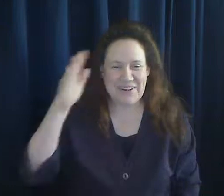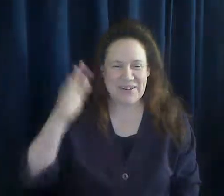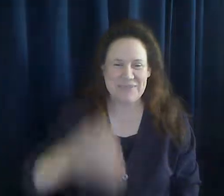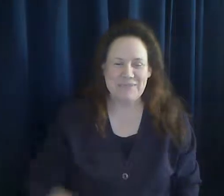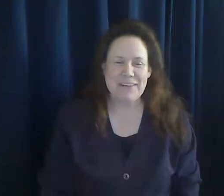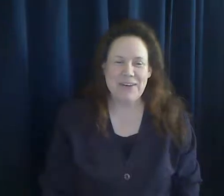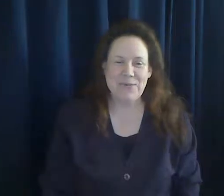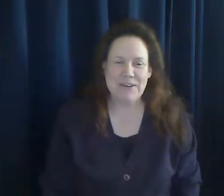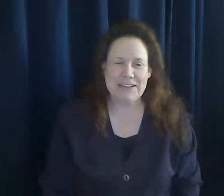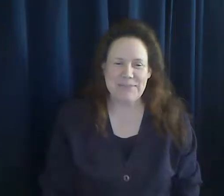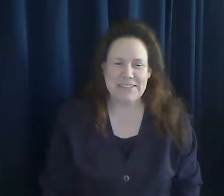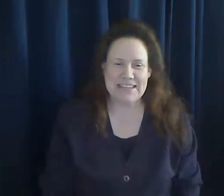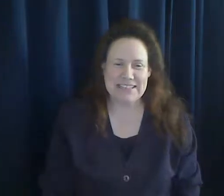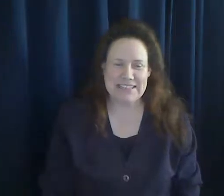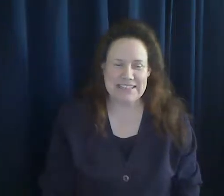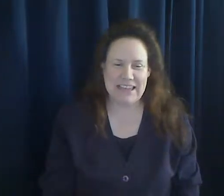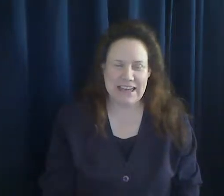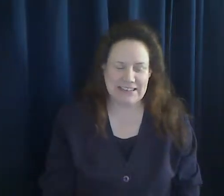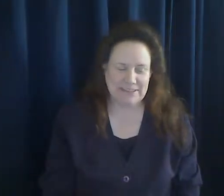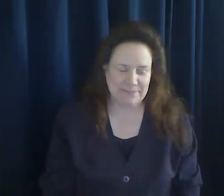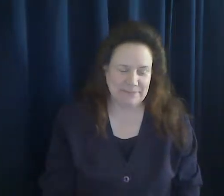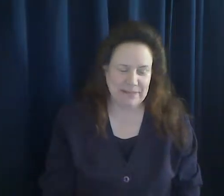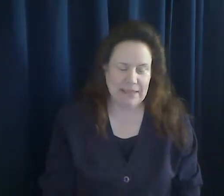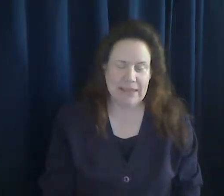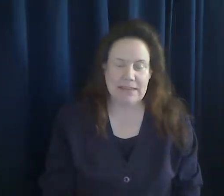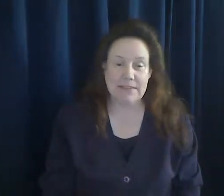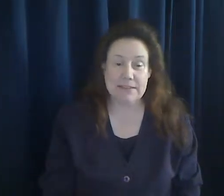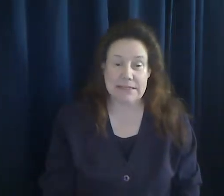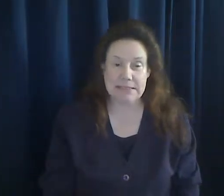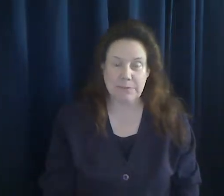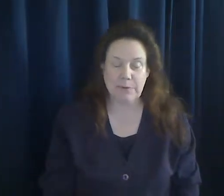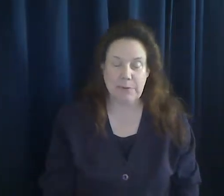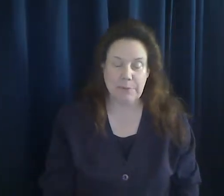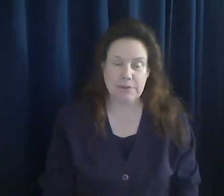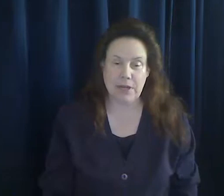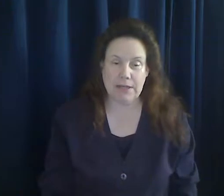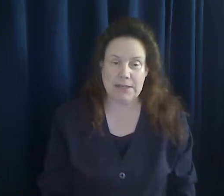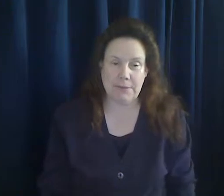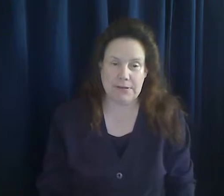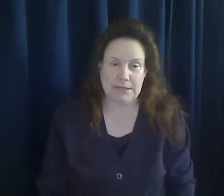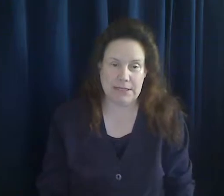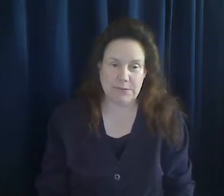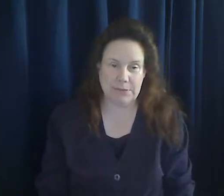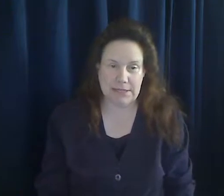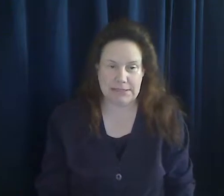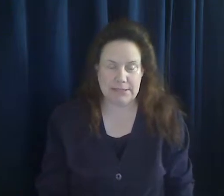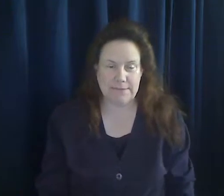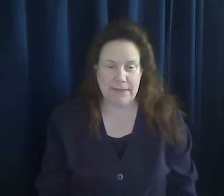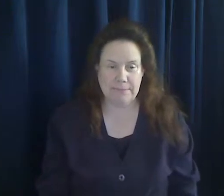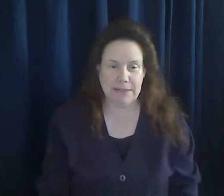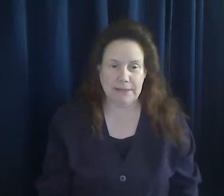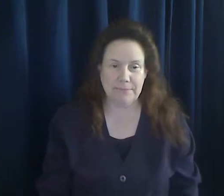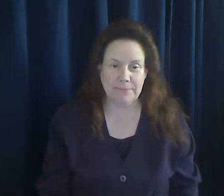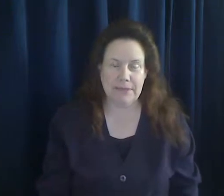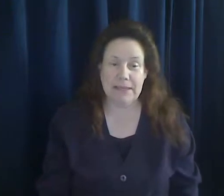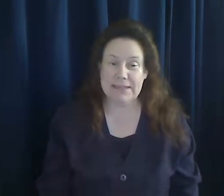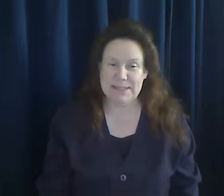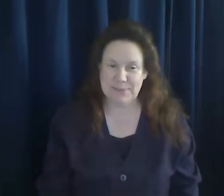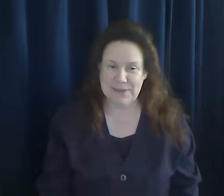Hello, welcome to Lesson 9. In this lesson we will be talking about signs relating to the family. Speaking